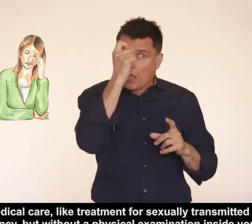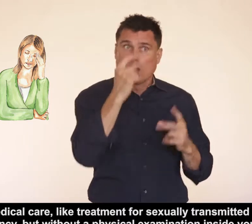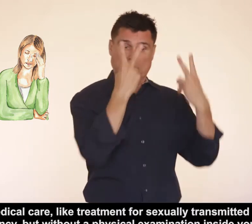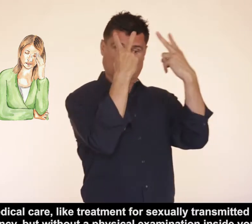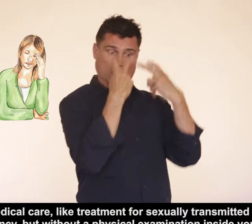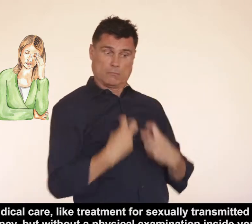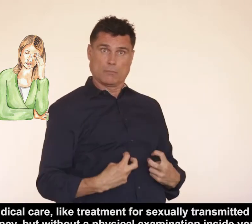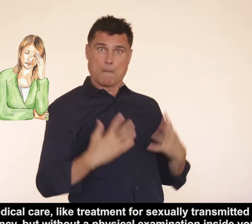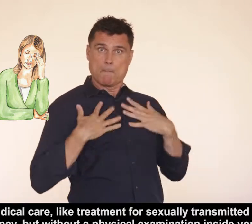body.